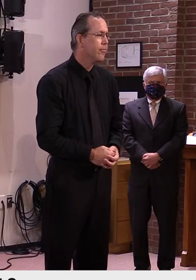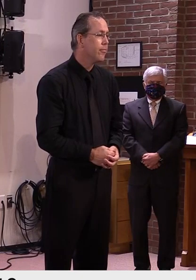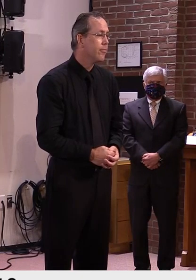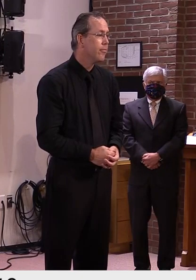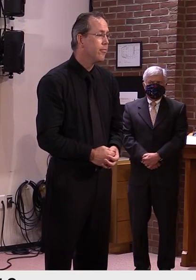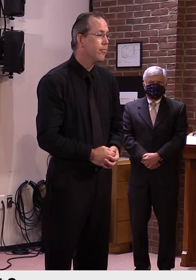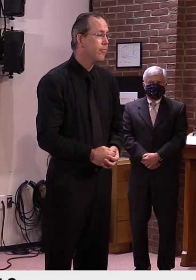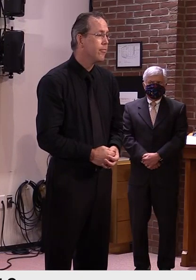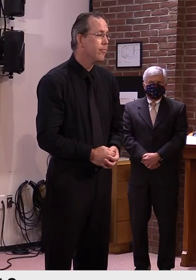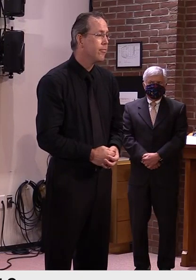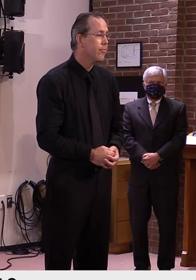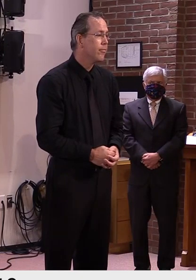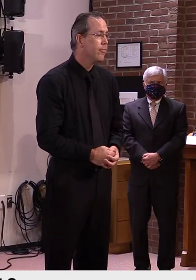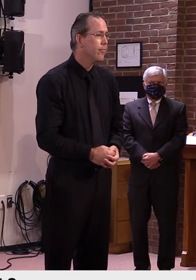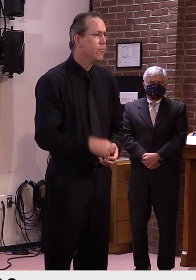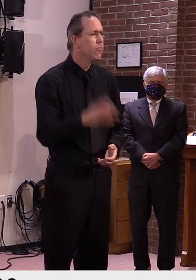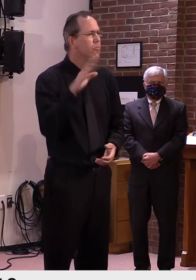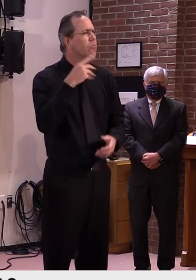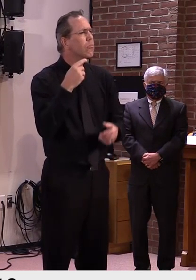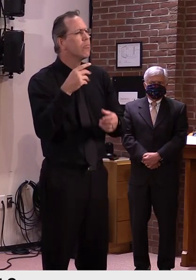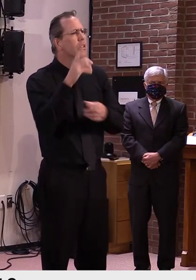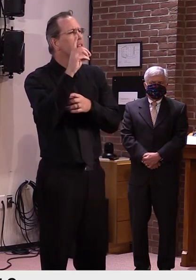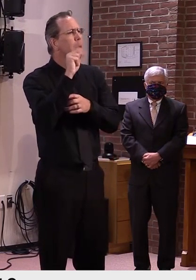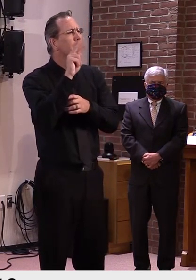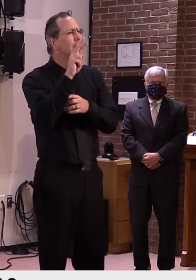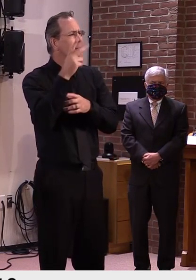That I don't know, Guy.